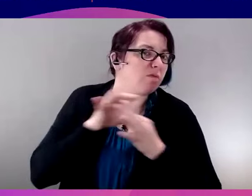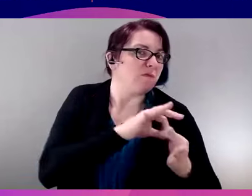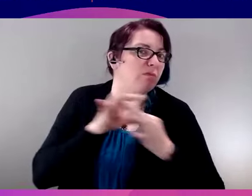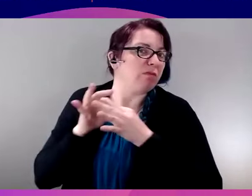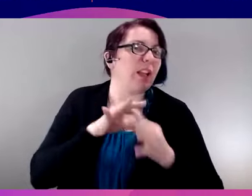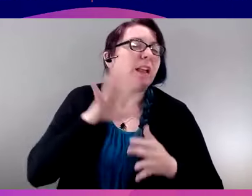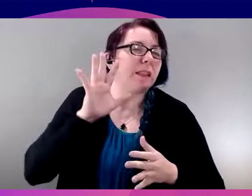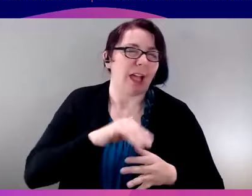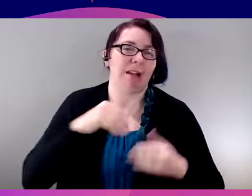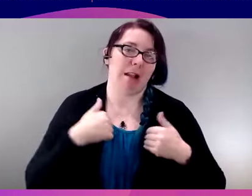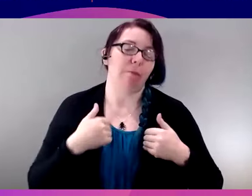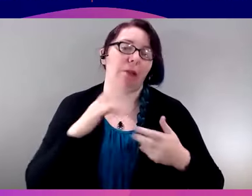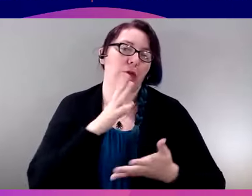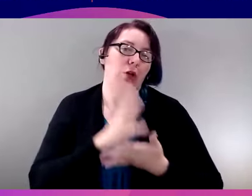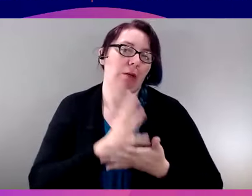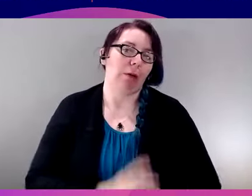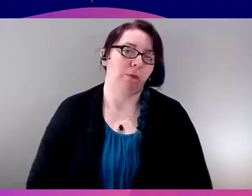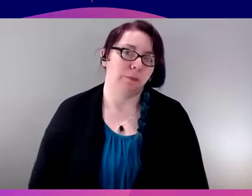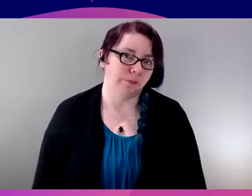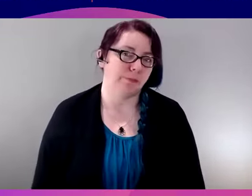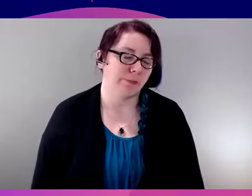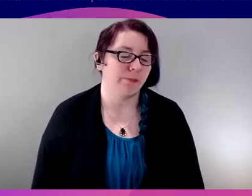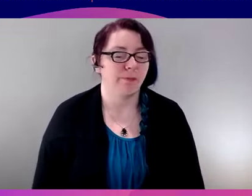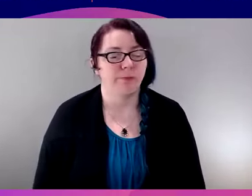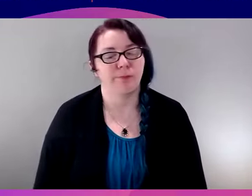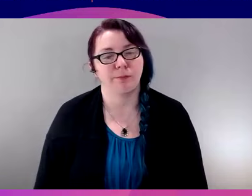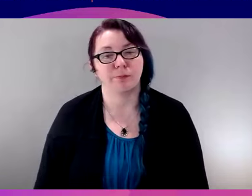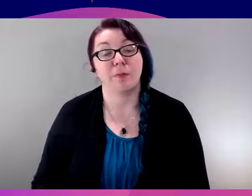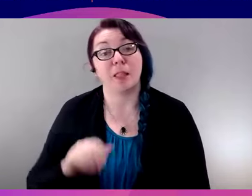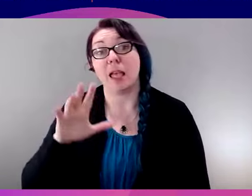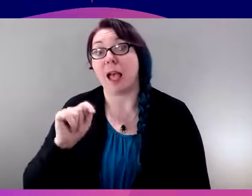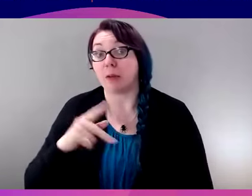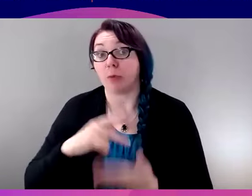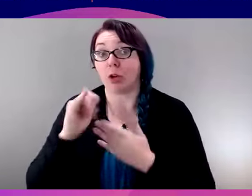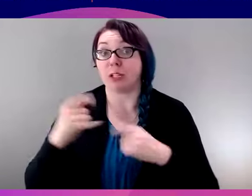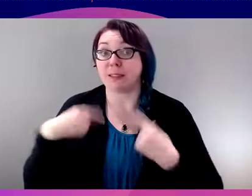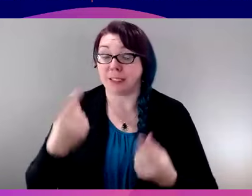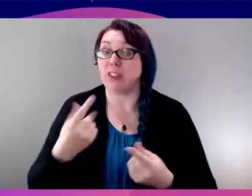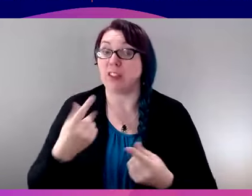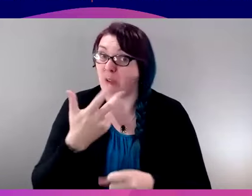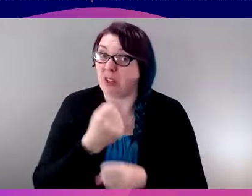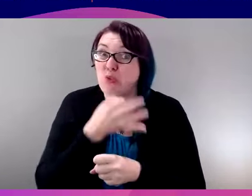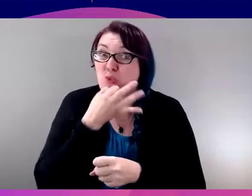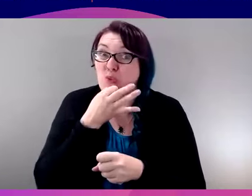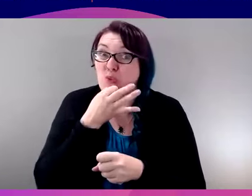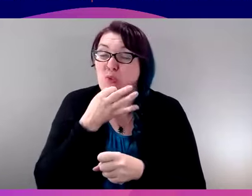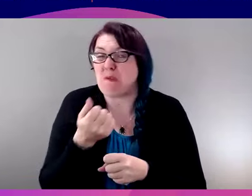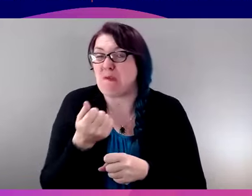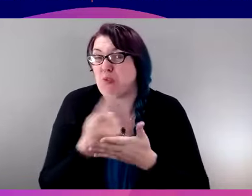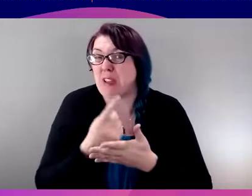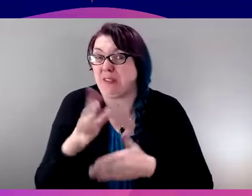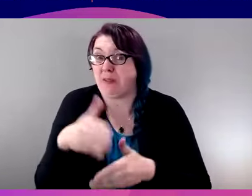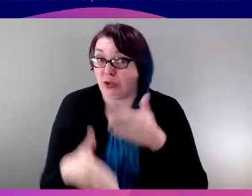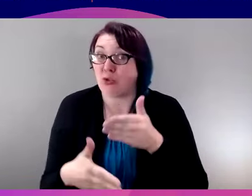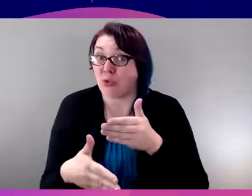are in the final month, in fact, final few weeks of this project. This project is wrapping up at the end